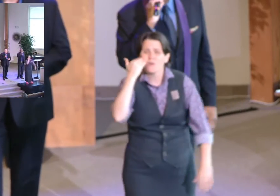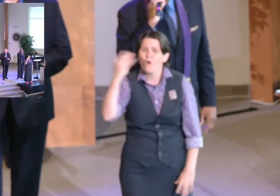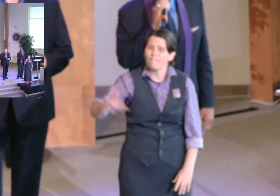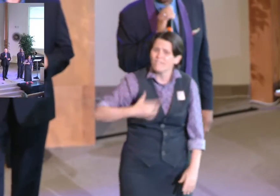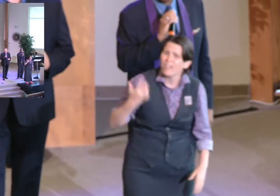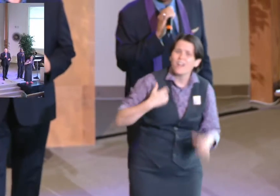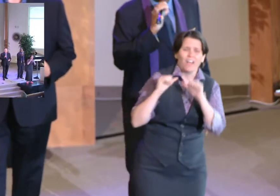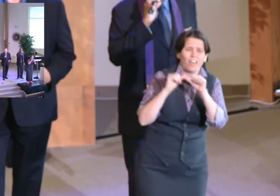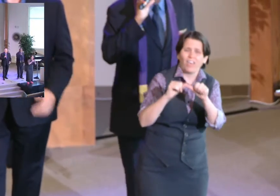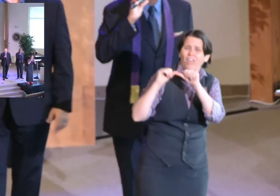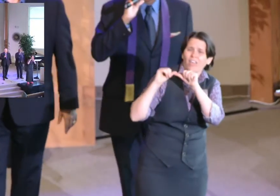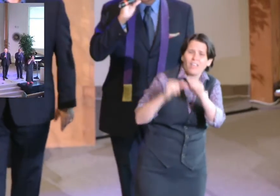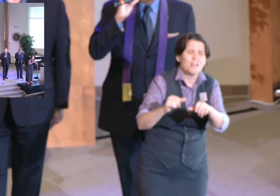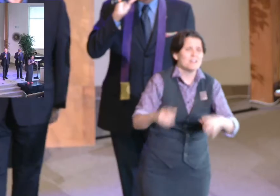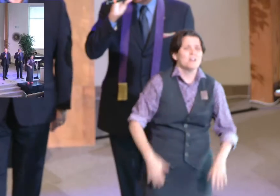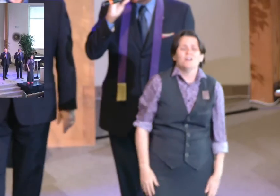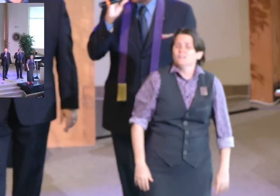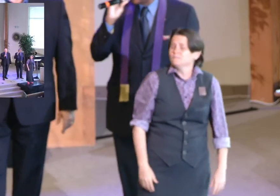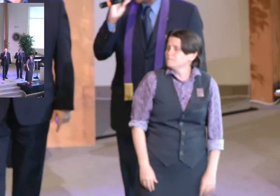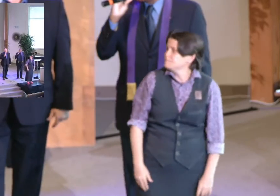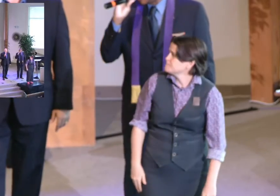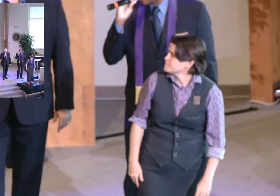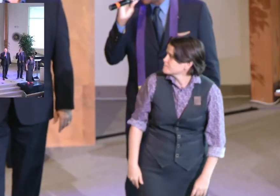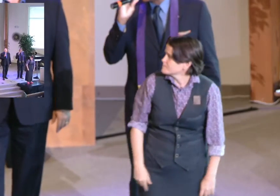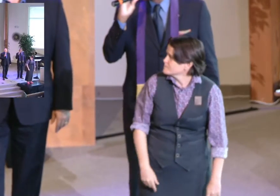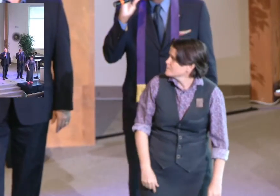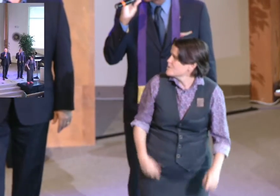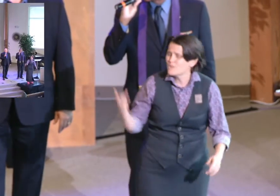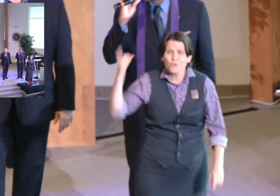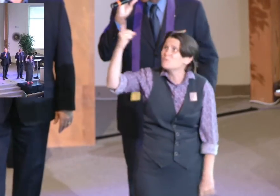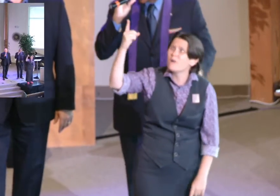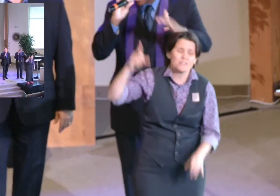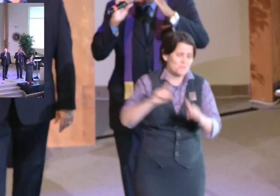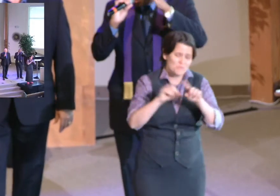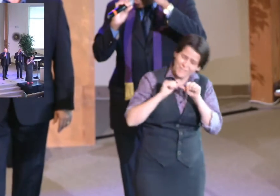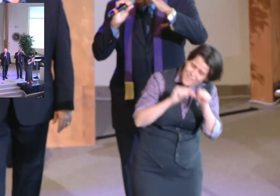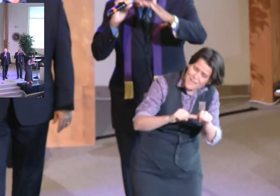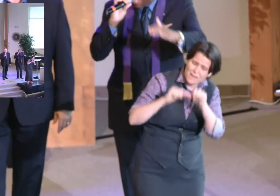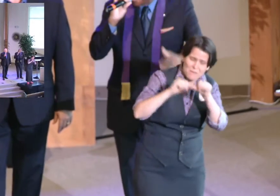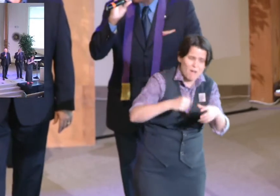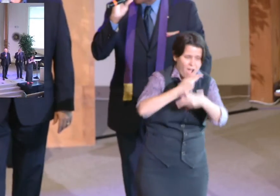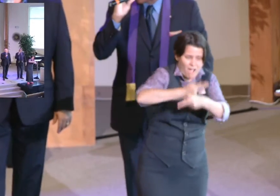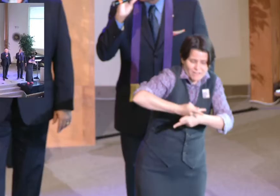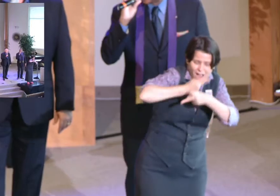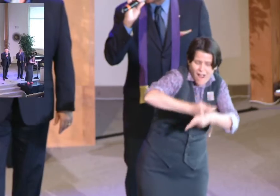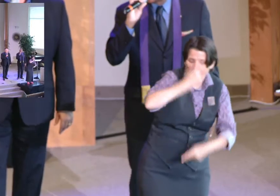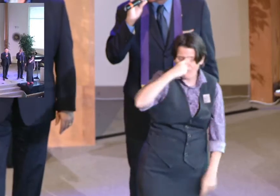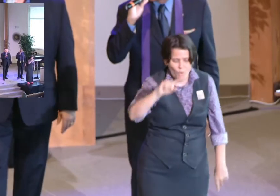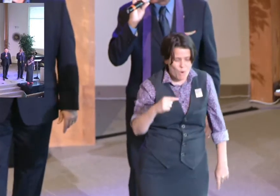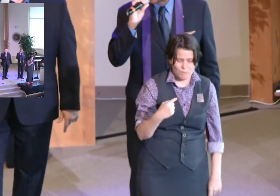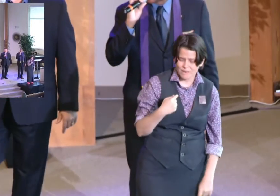Keep You on. keep on looking out. Looking out. For me. In spite of, In spite